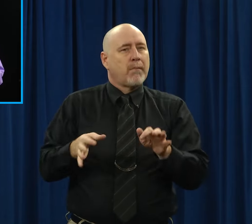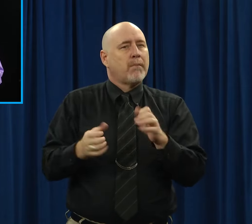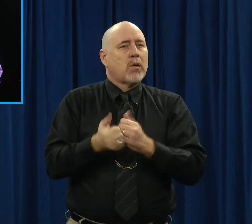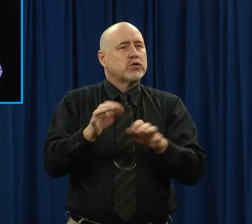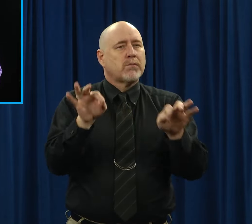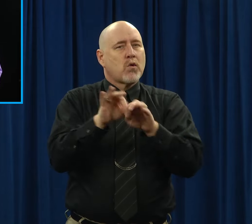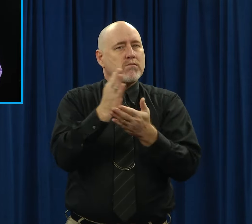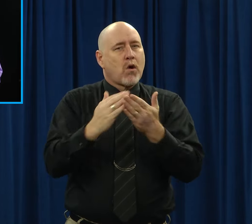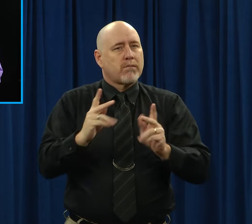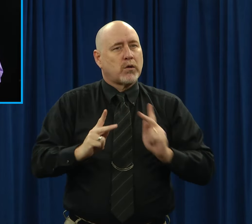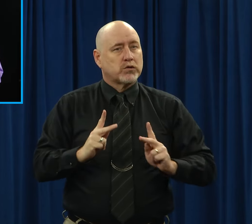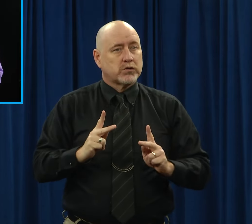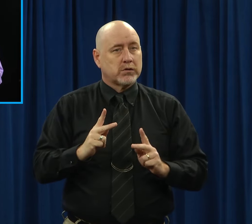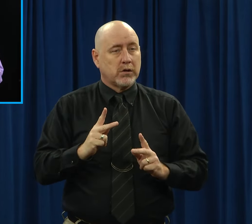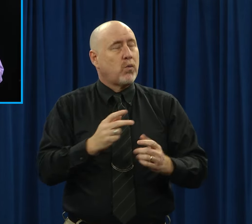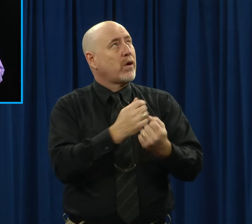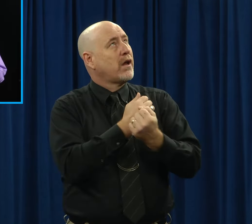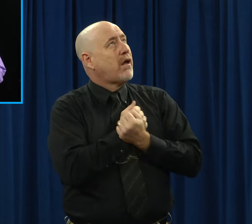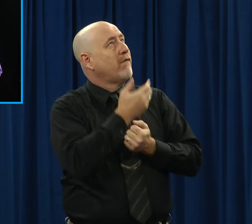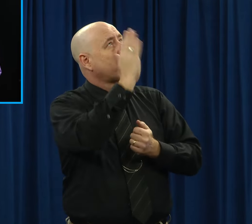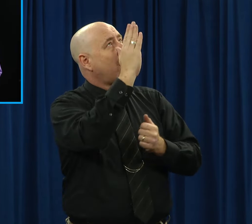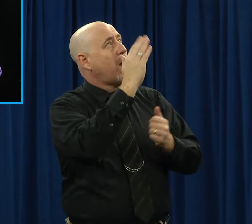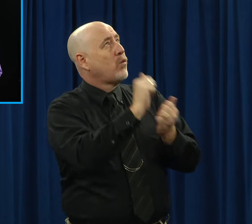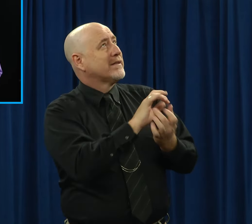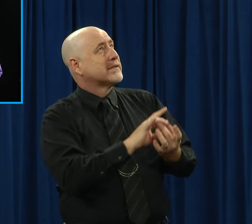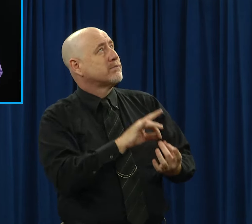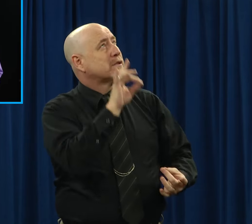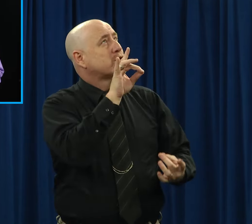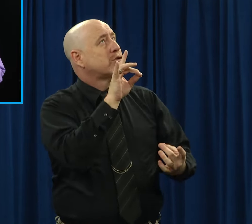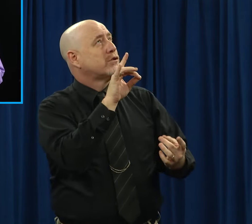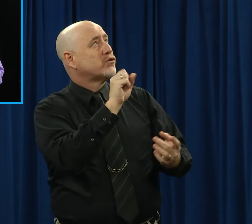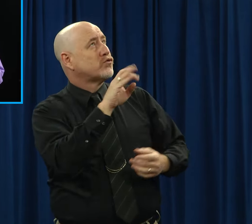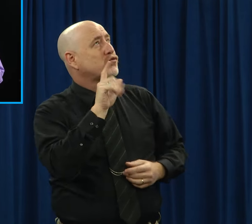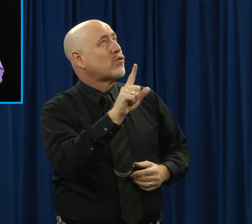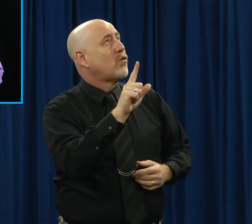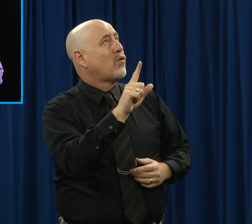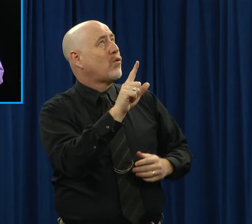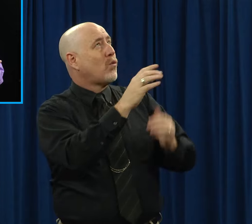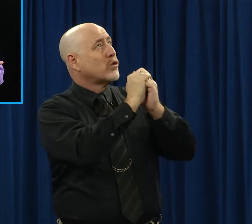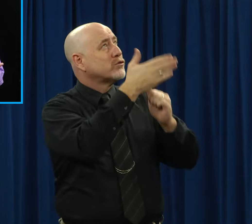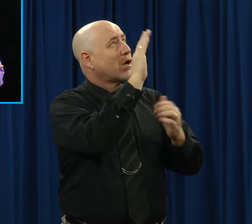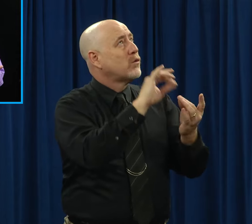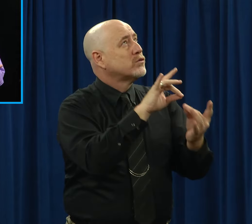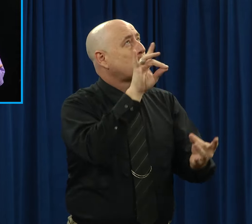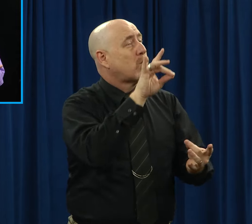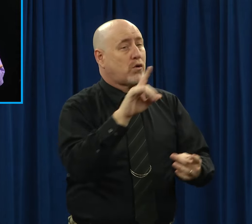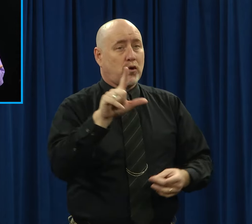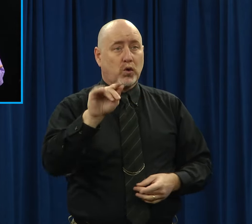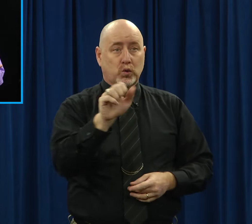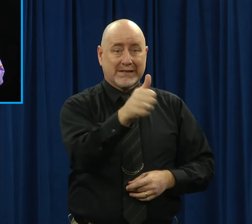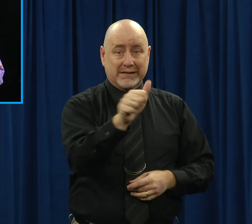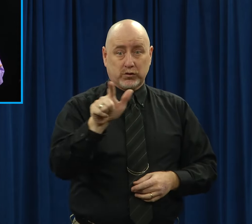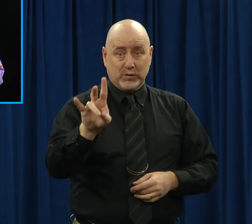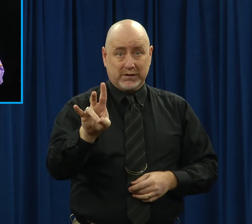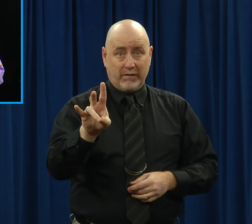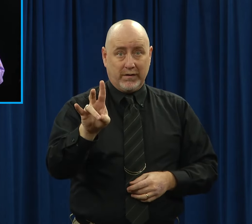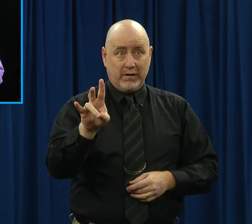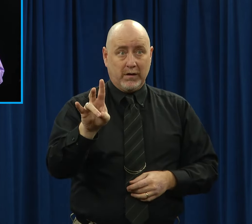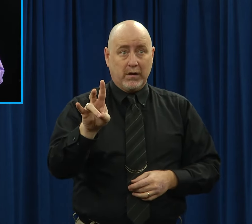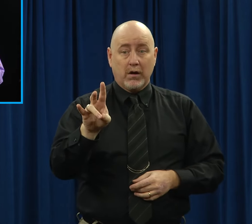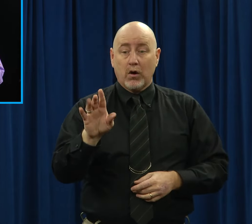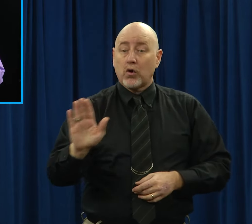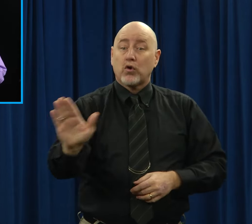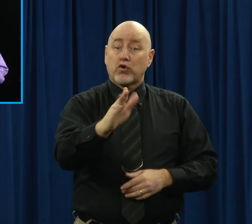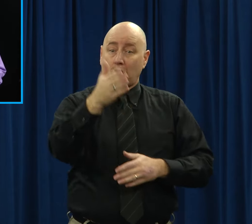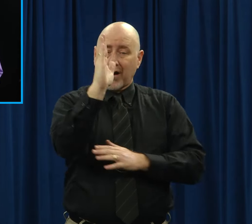man. We worship God with our spirit. We love God with our spirit, with our soul. Luke 10 and verse 27, you